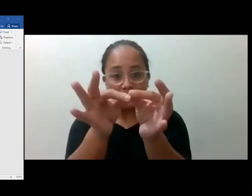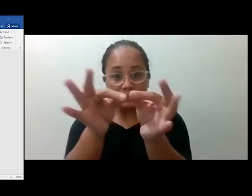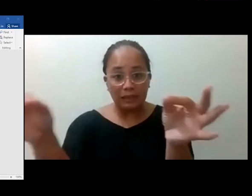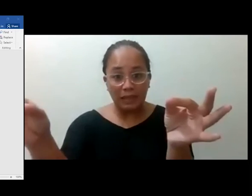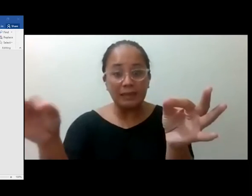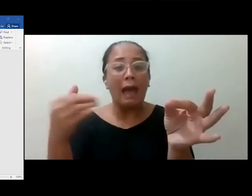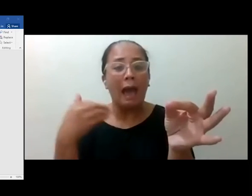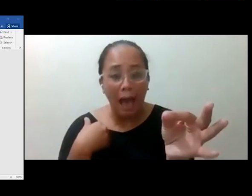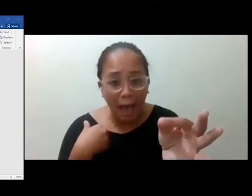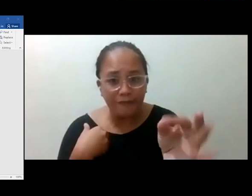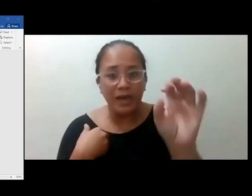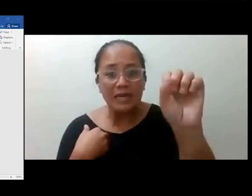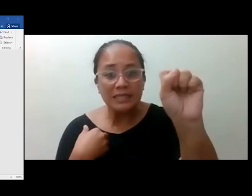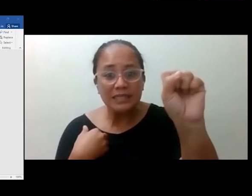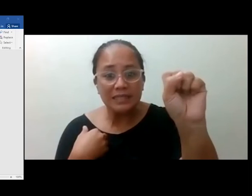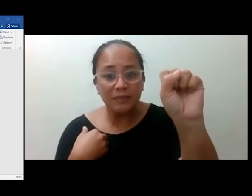predicate.